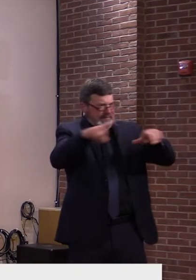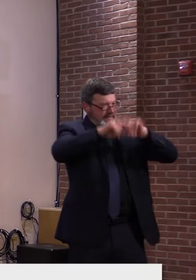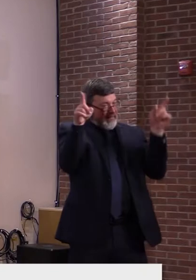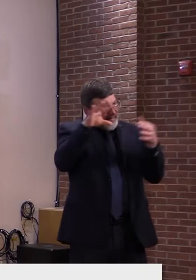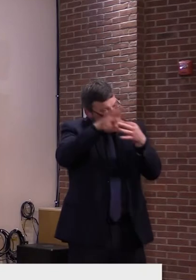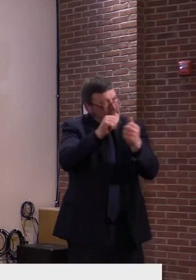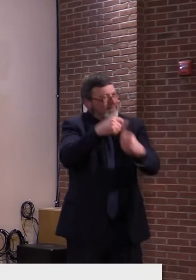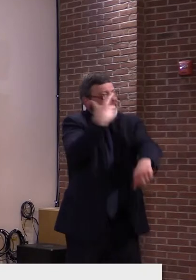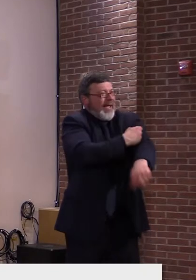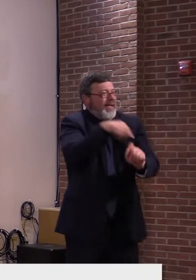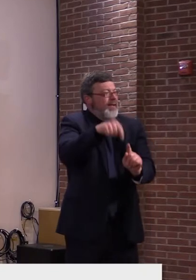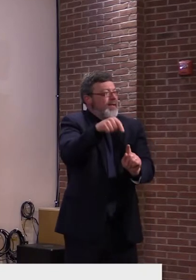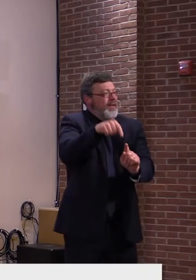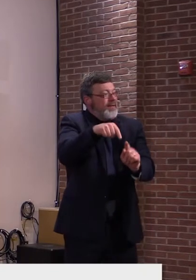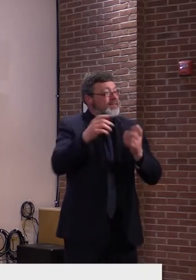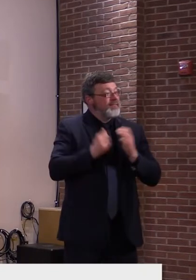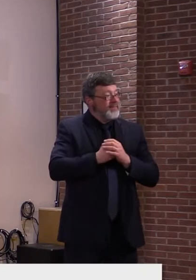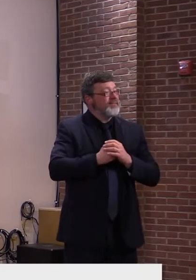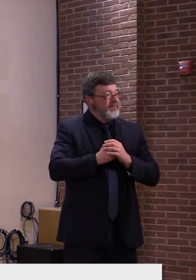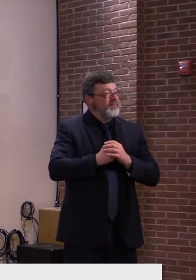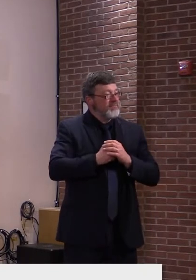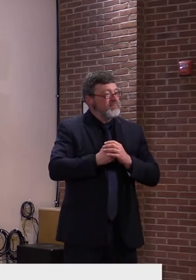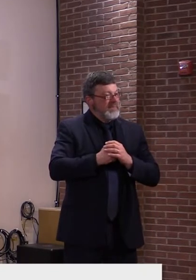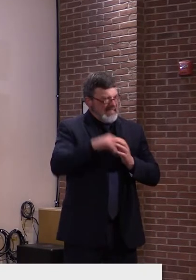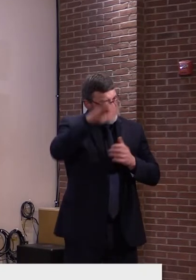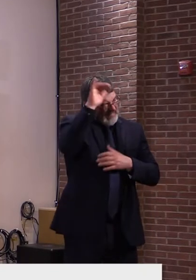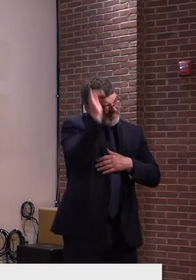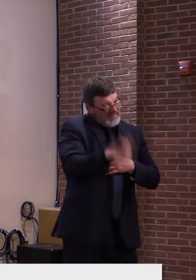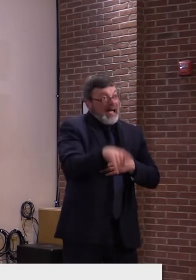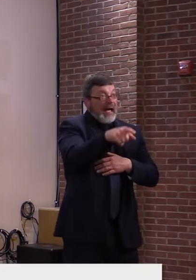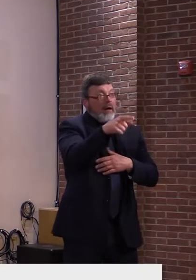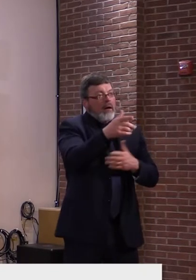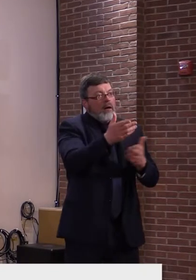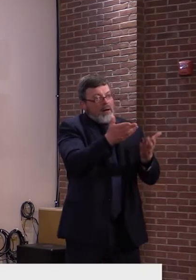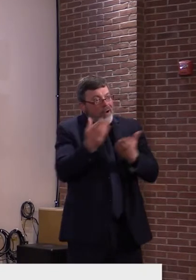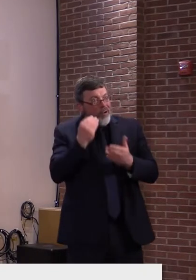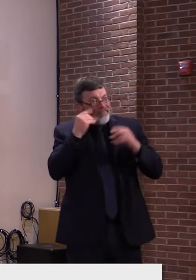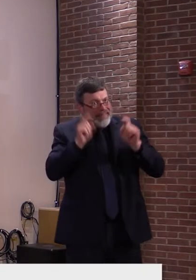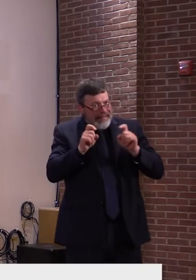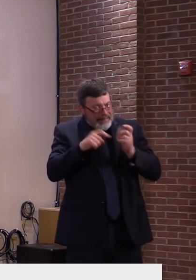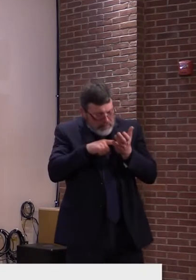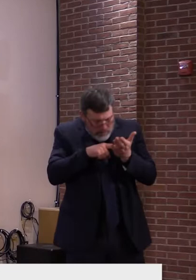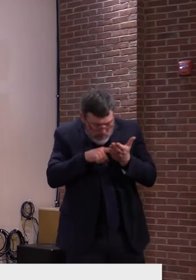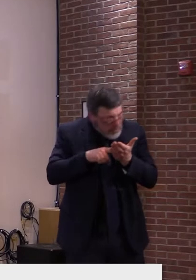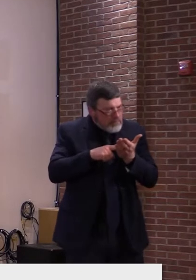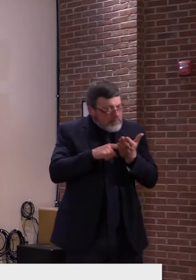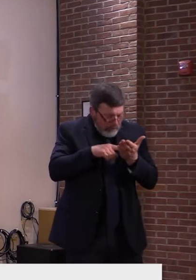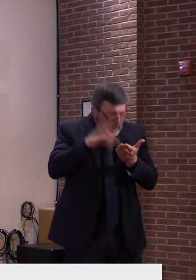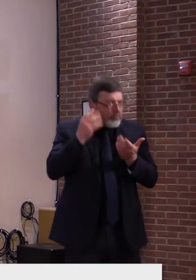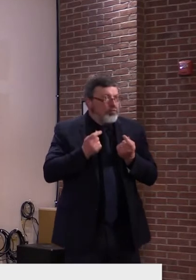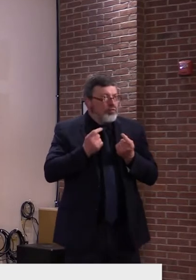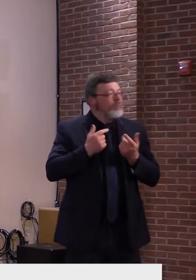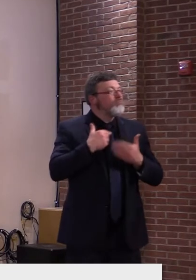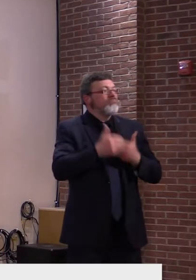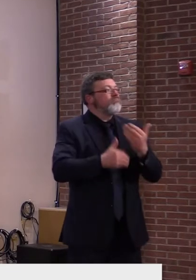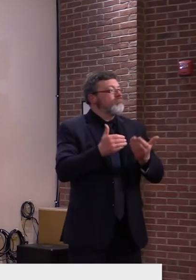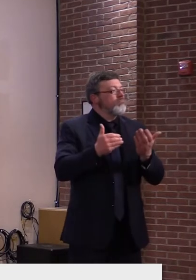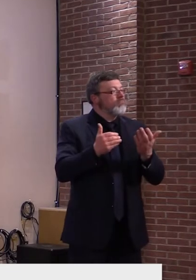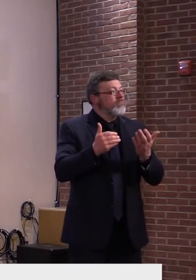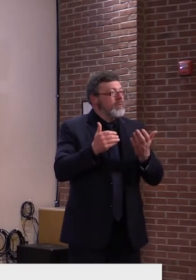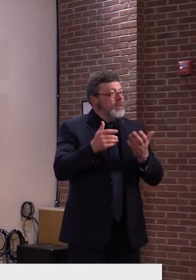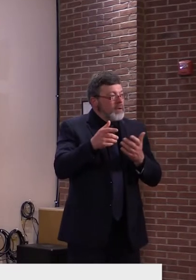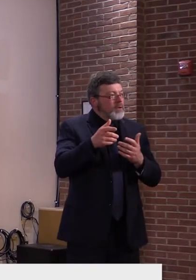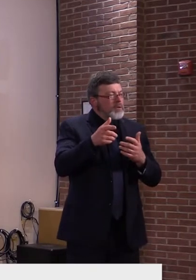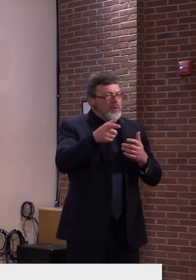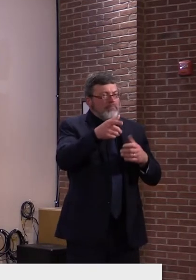to act quickly to the result. And access therapies through your healthcare provider if